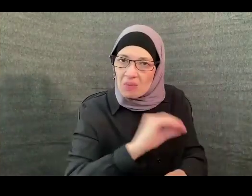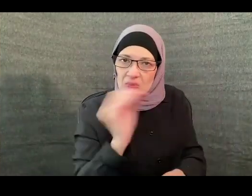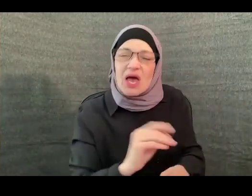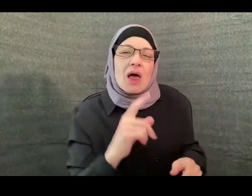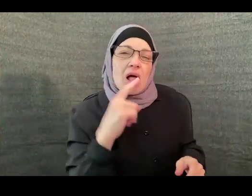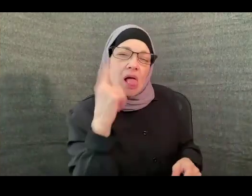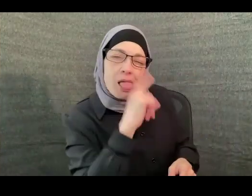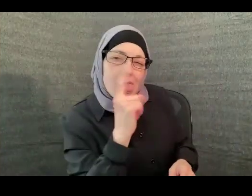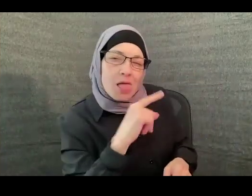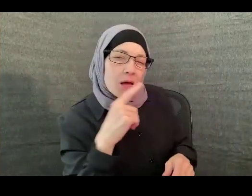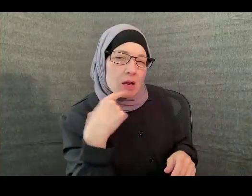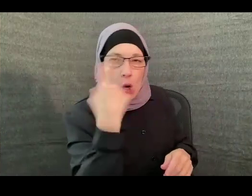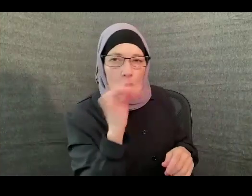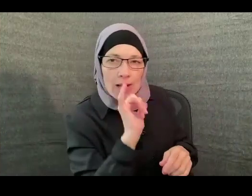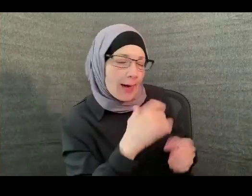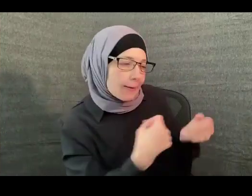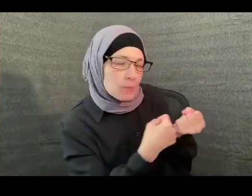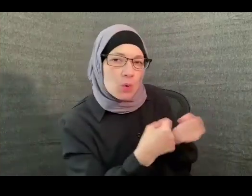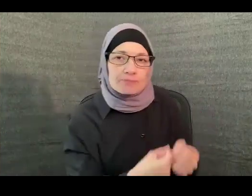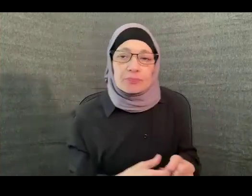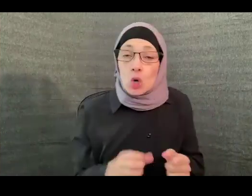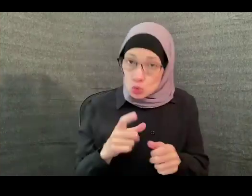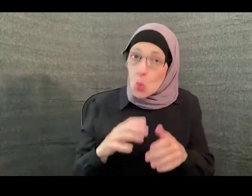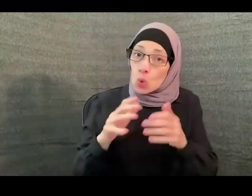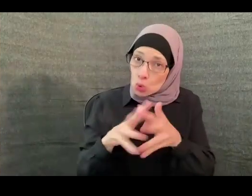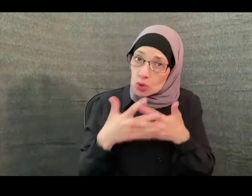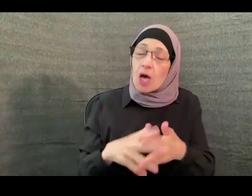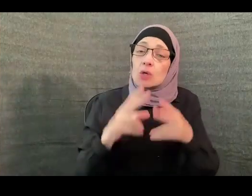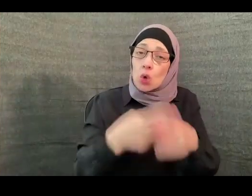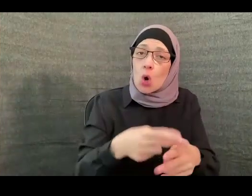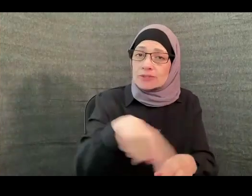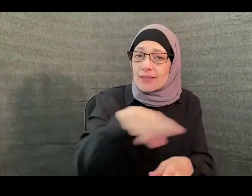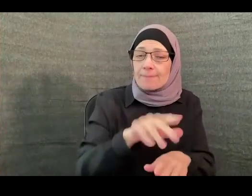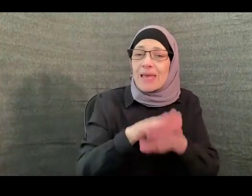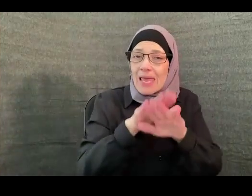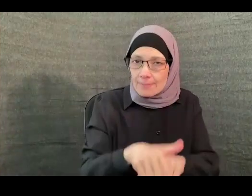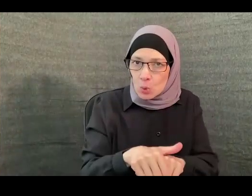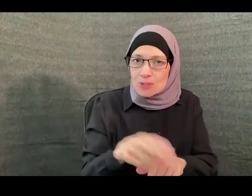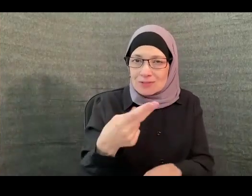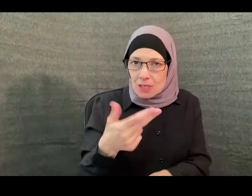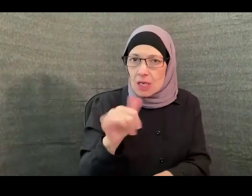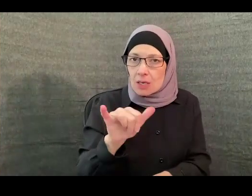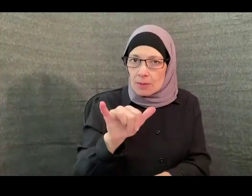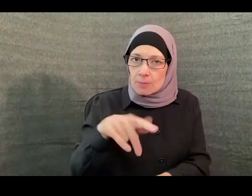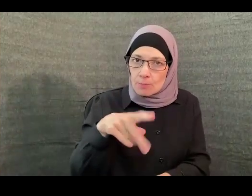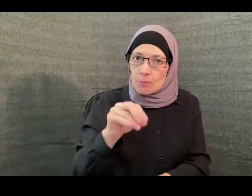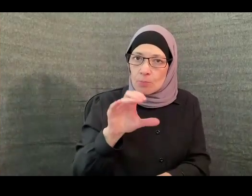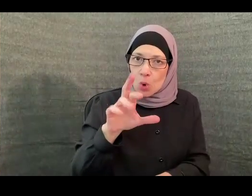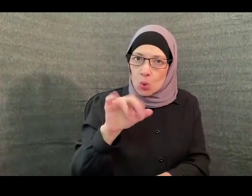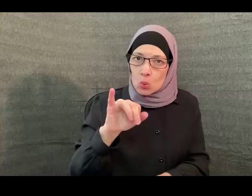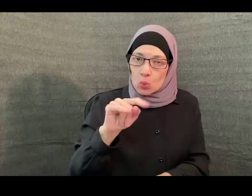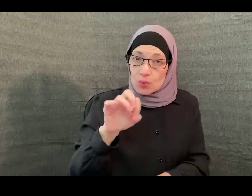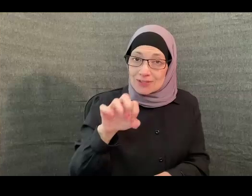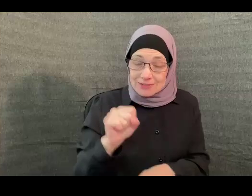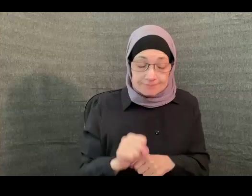So a real hypocrite is someone who hides their disbelief and